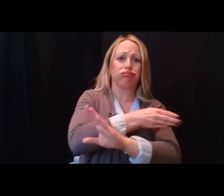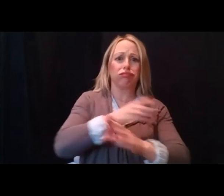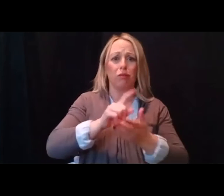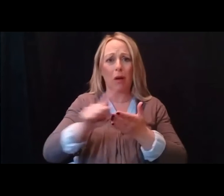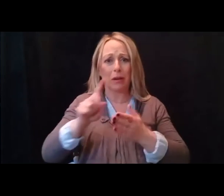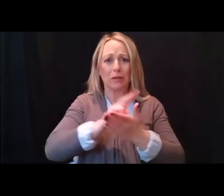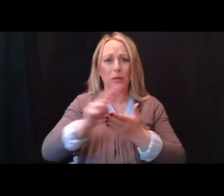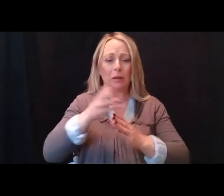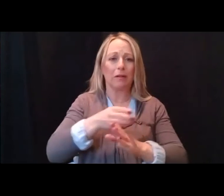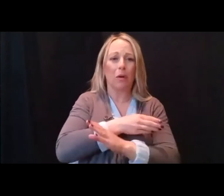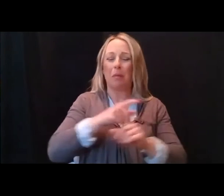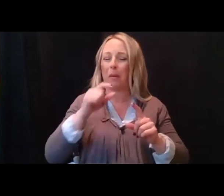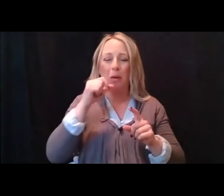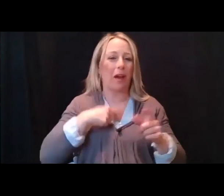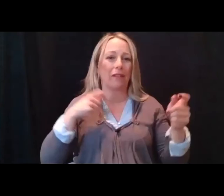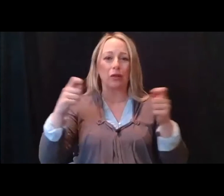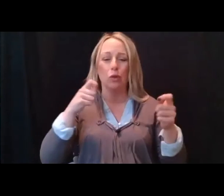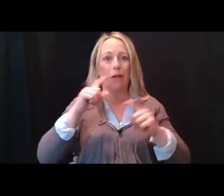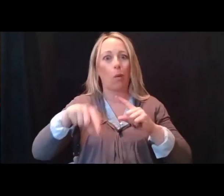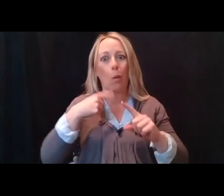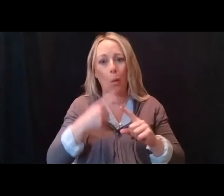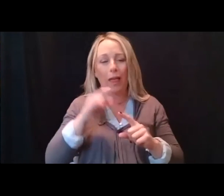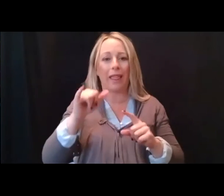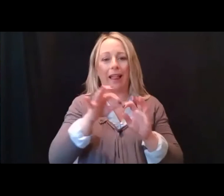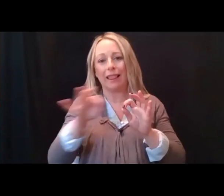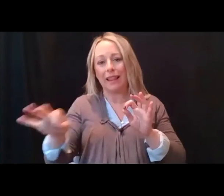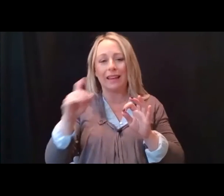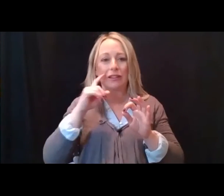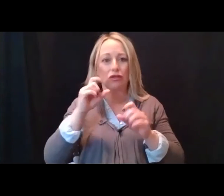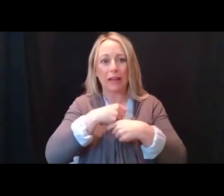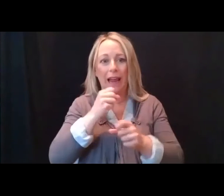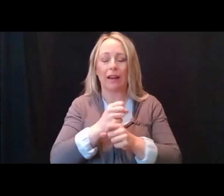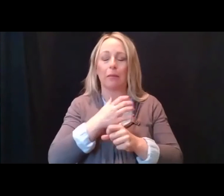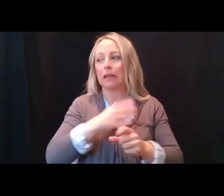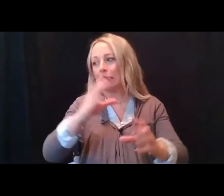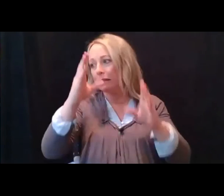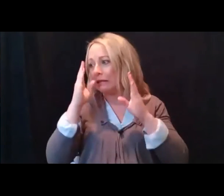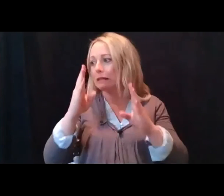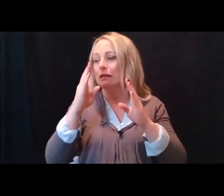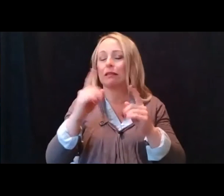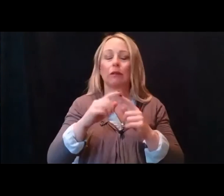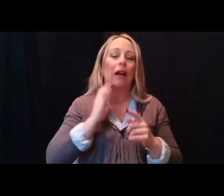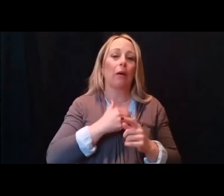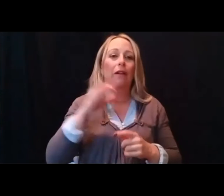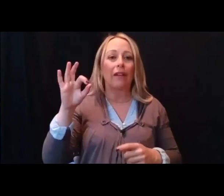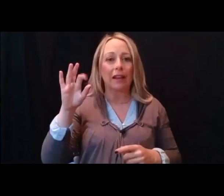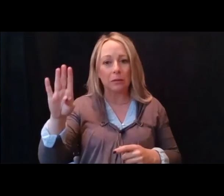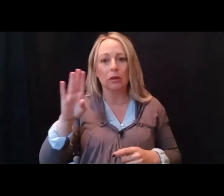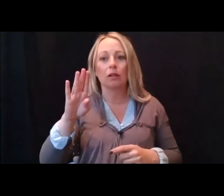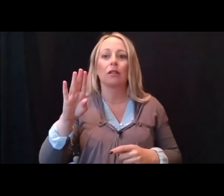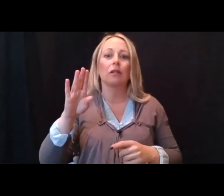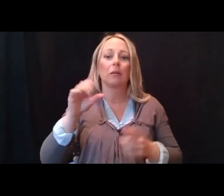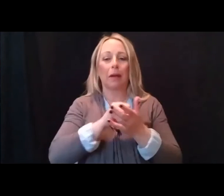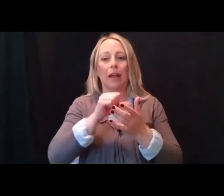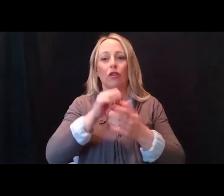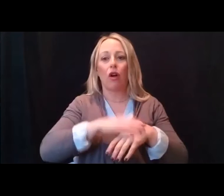don't have control over when the links are created. We ask that you pay close attention to our Facebook page and our website to see when new links